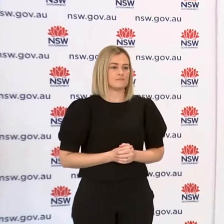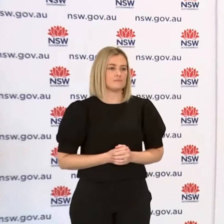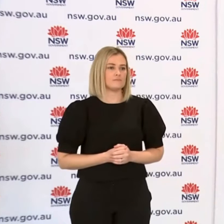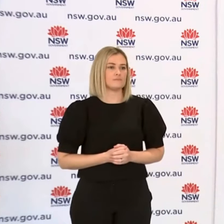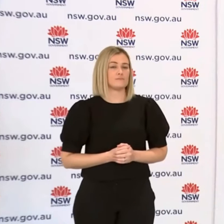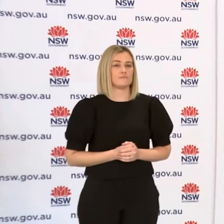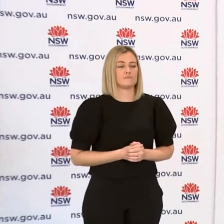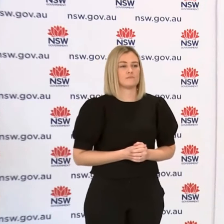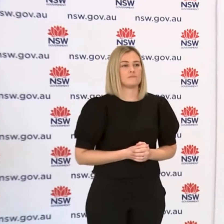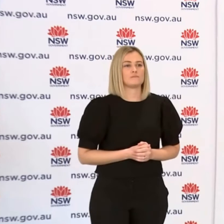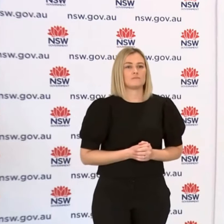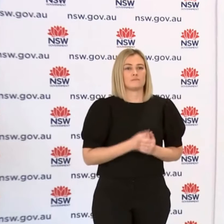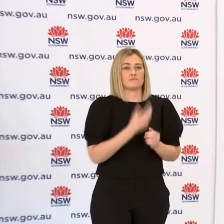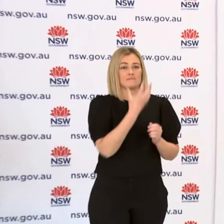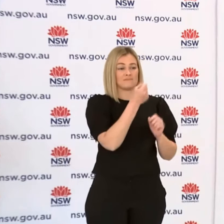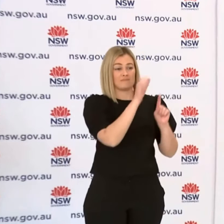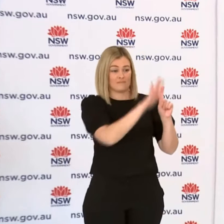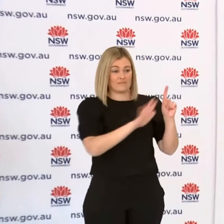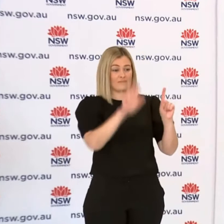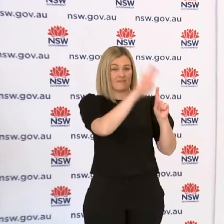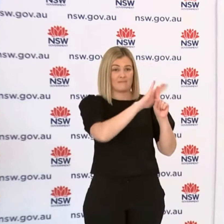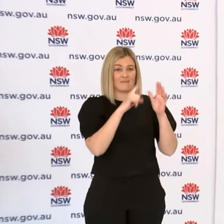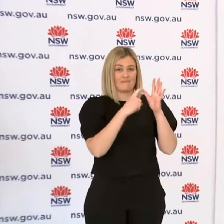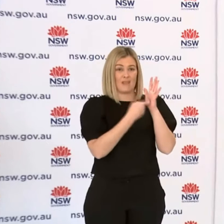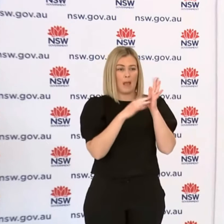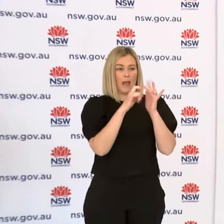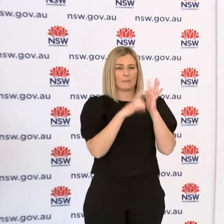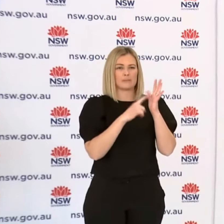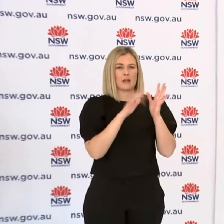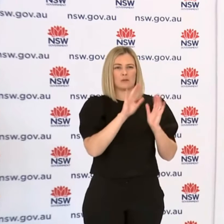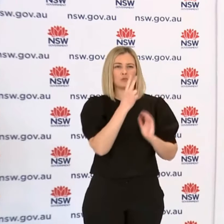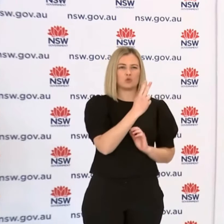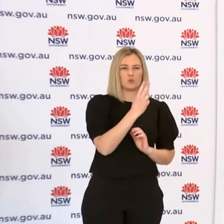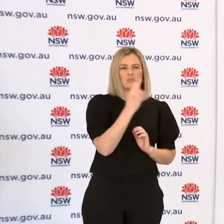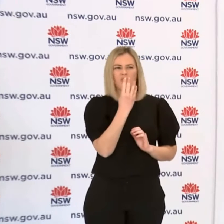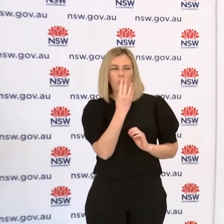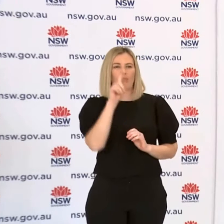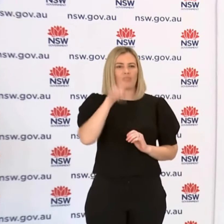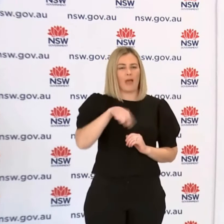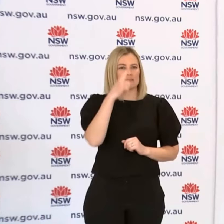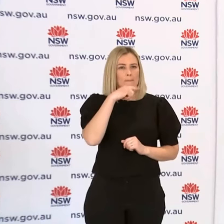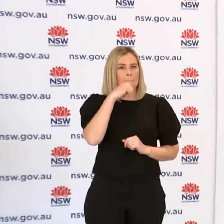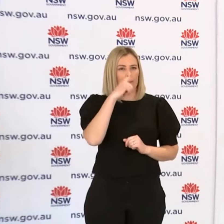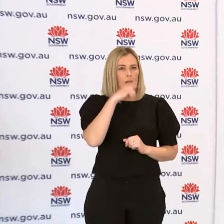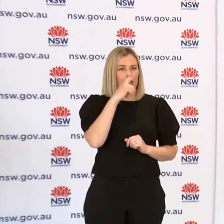which includes the major city of Armidale, that's about 25,000 people. Guyra is about